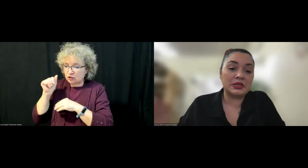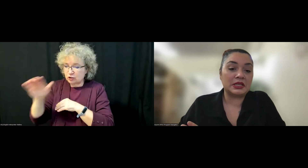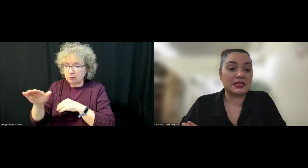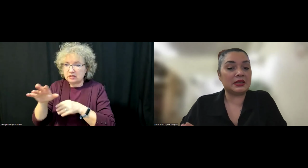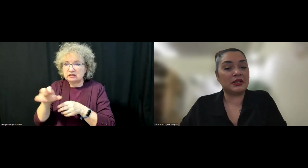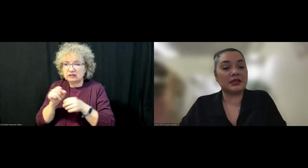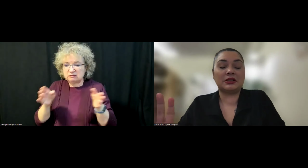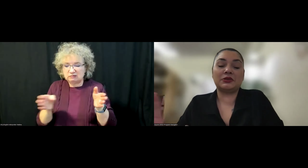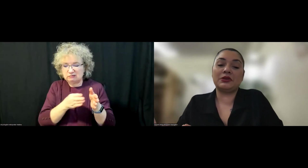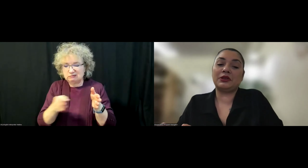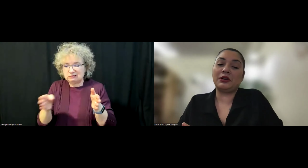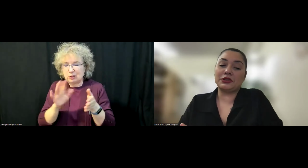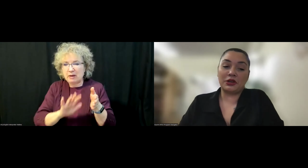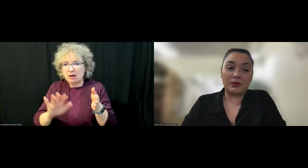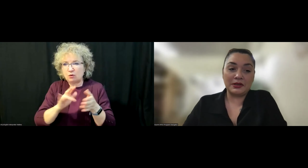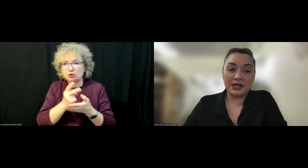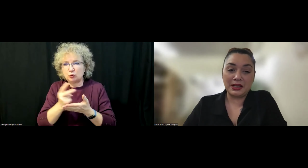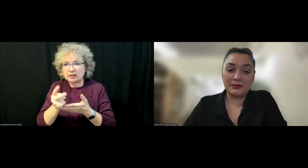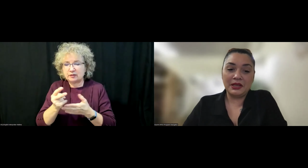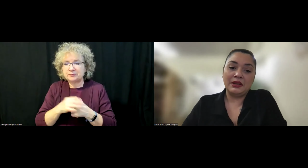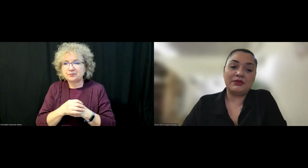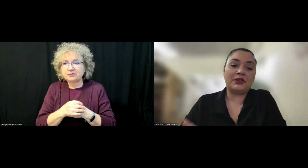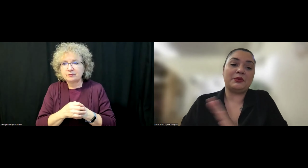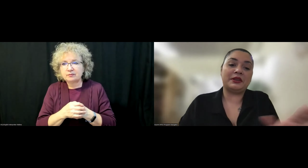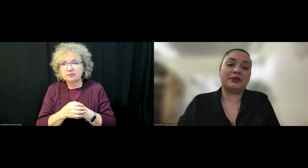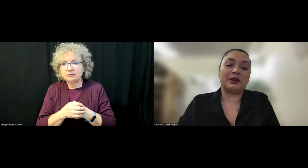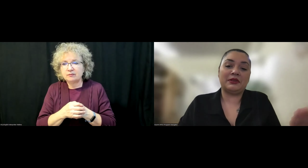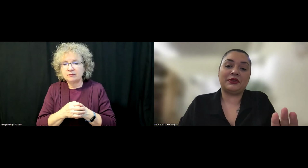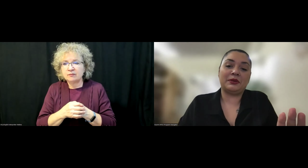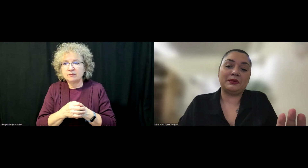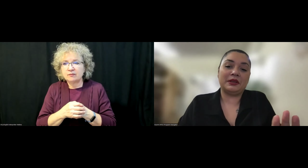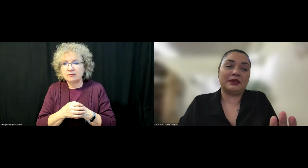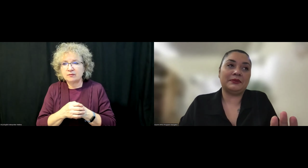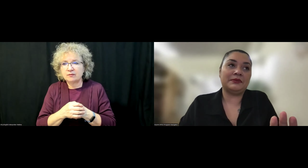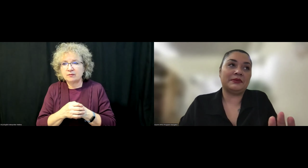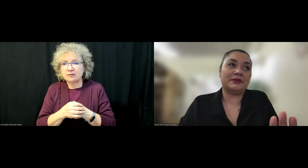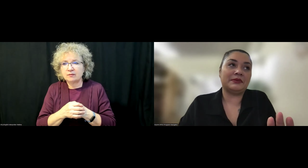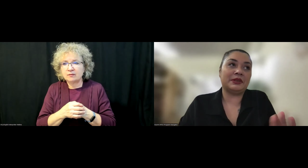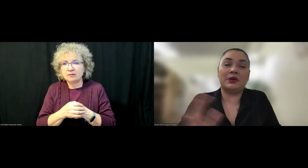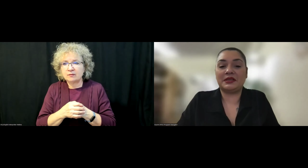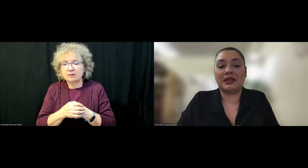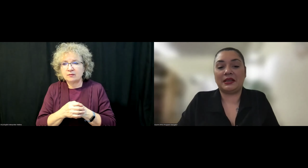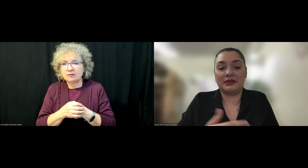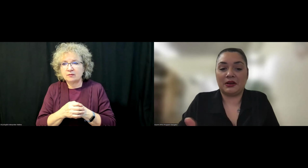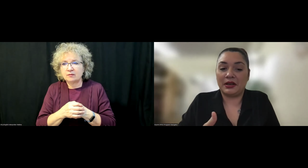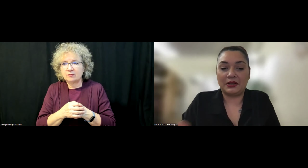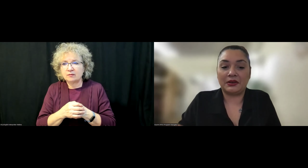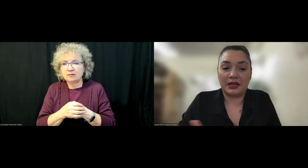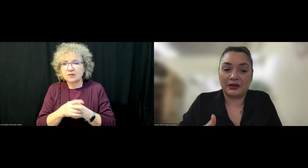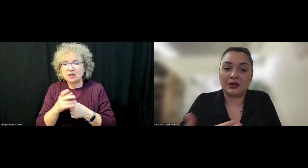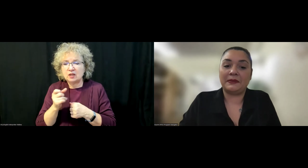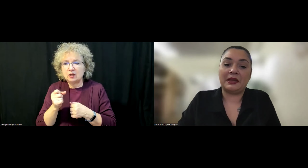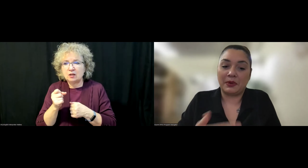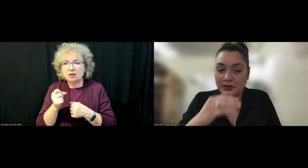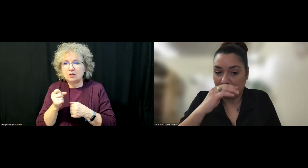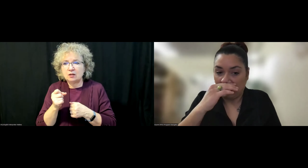So it does, there is a little longer turnaround time from whether, uh, from, um, the ones that are here